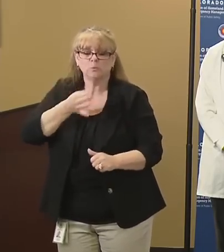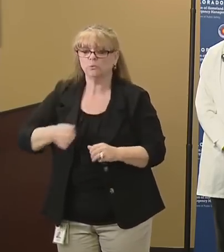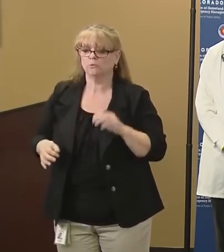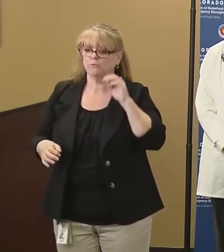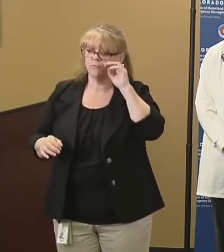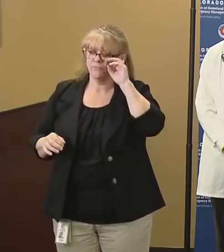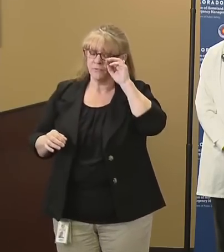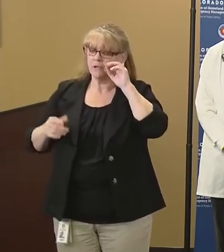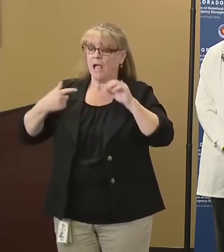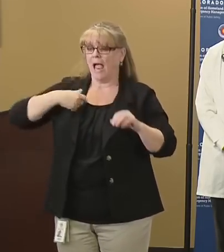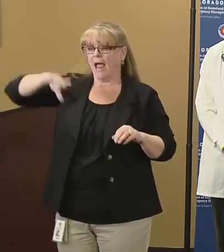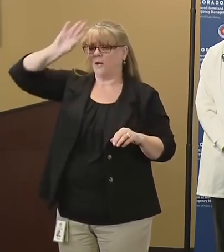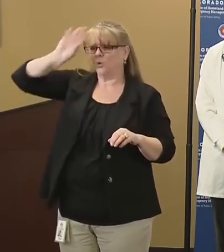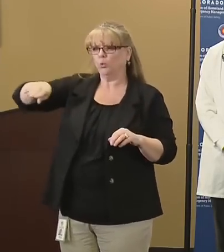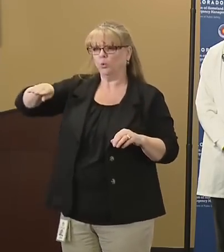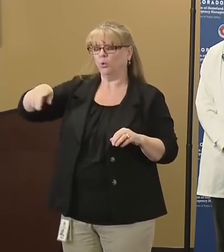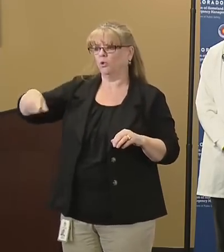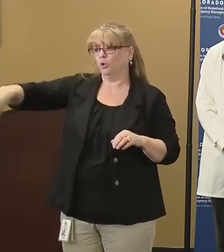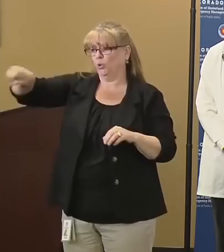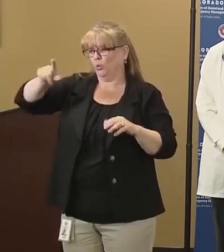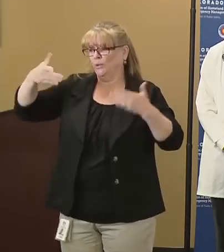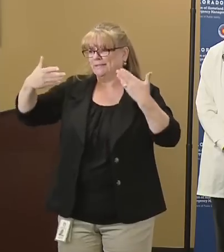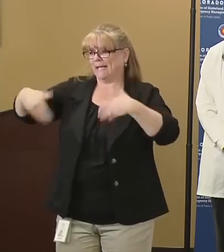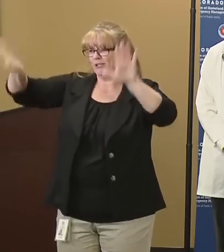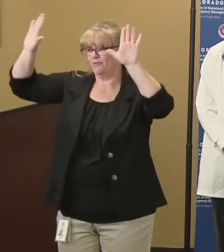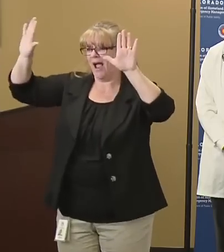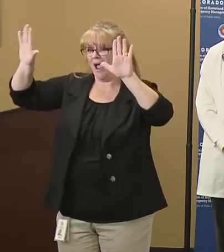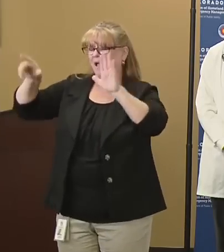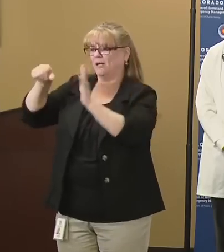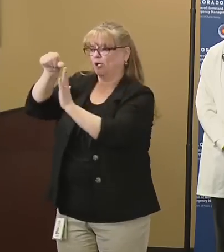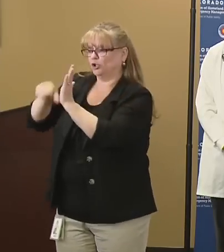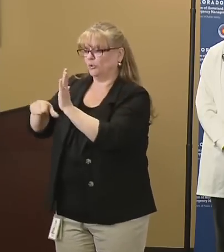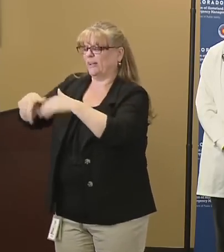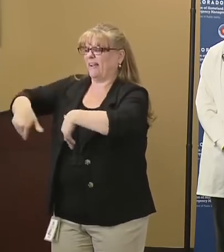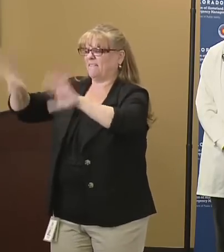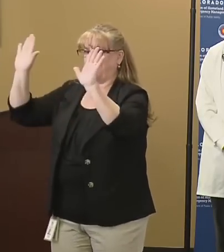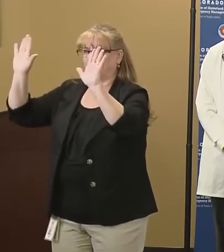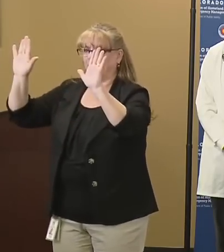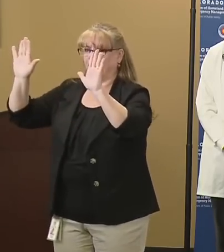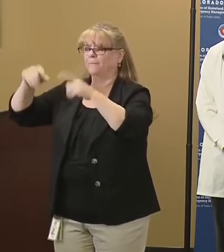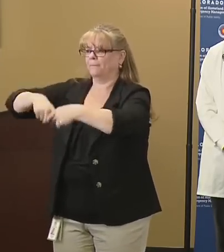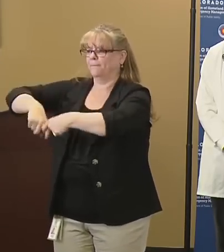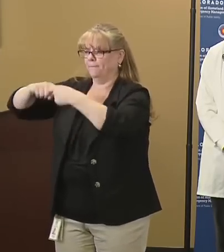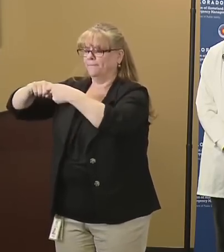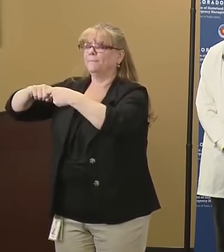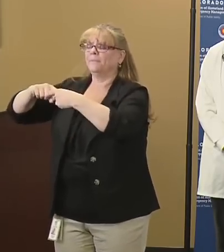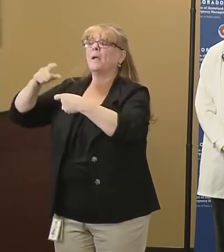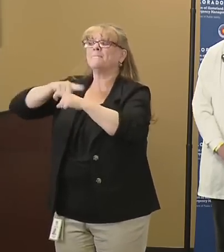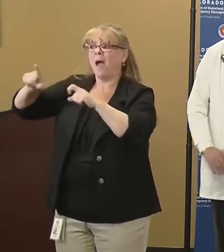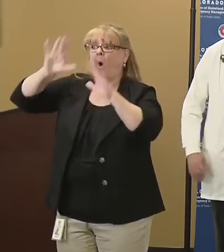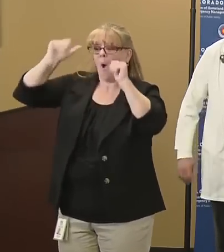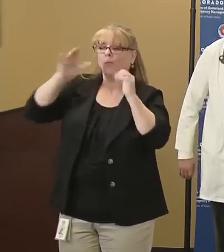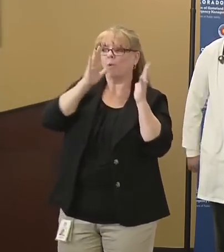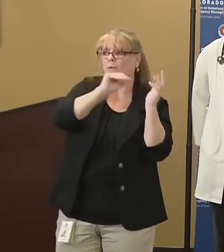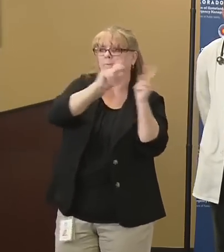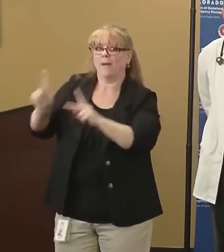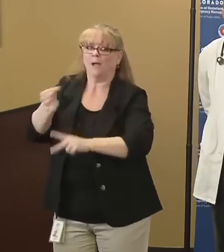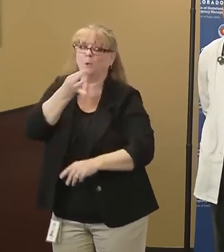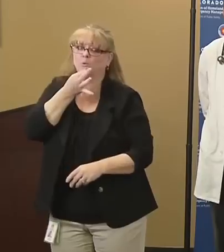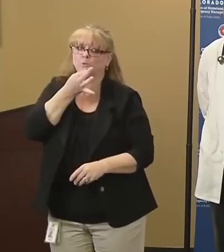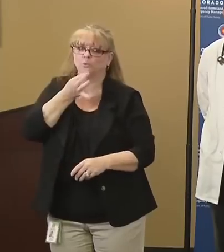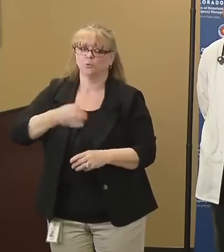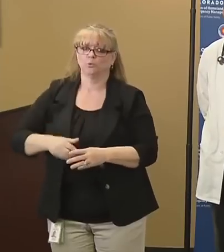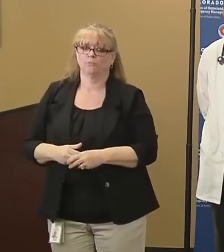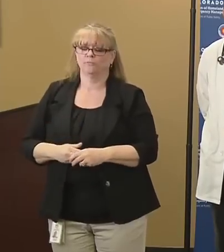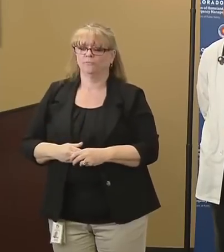weeks. So we hope that we can address that equipment gap and those can resume. I want to thank Home Depot for donating 5,000 boxes of gloves. We deeply